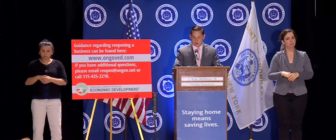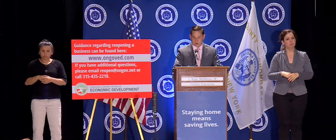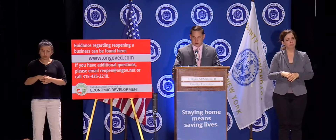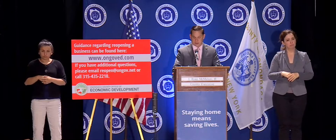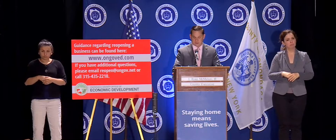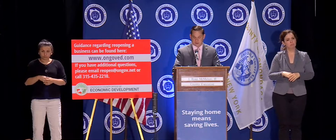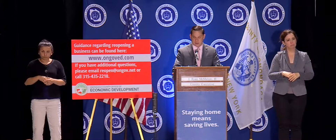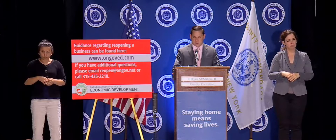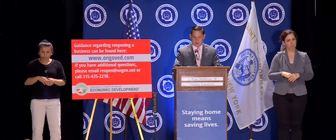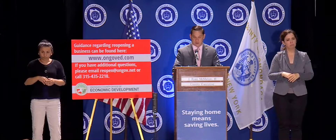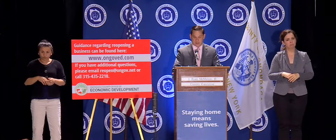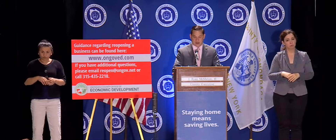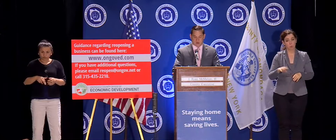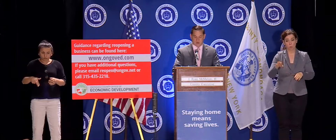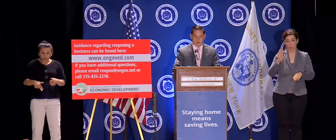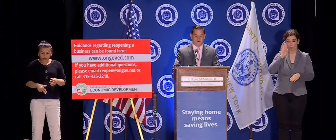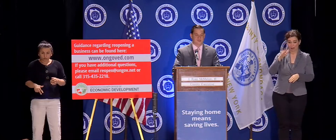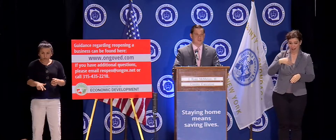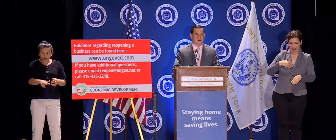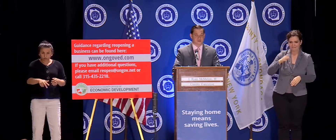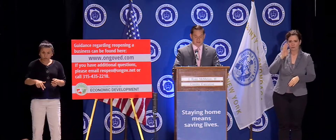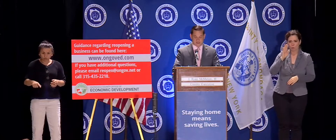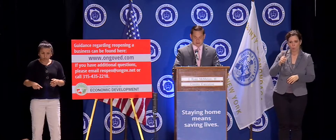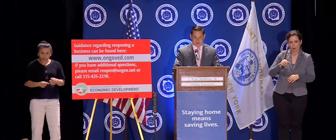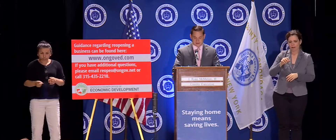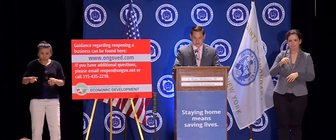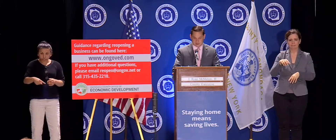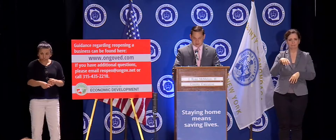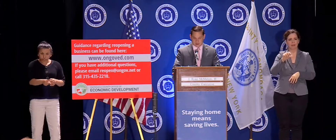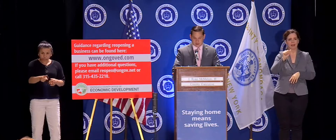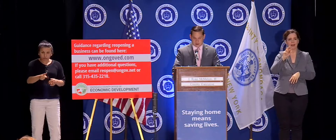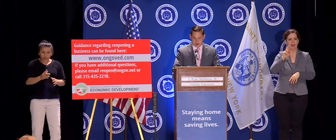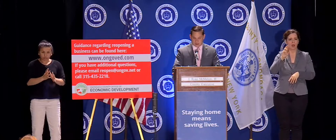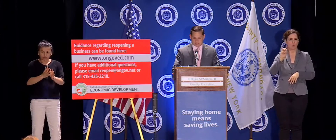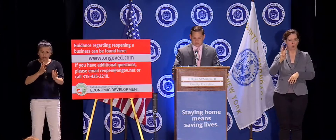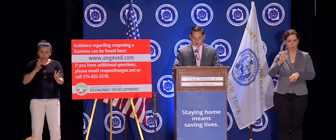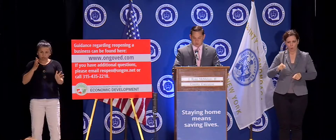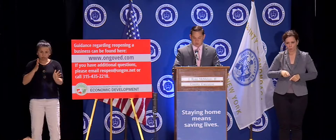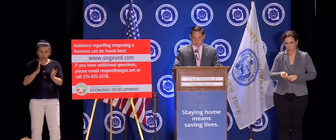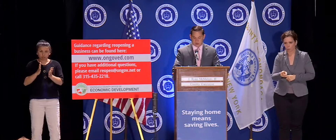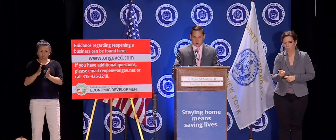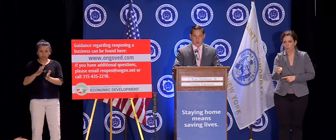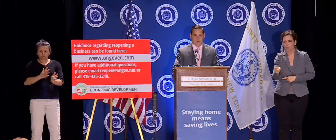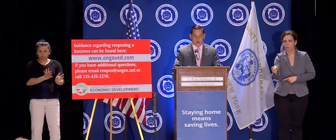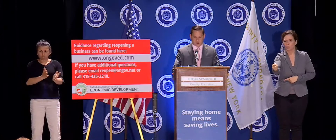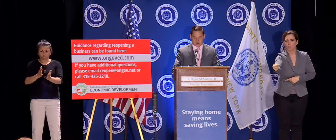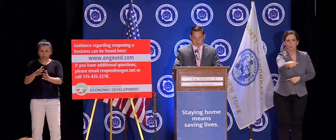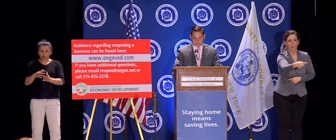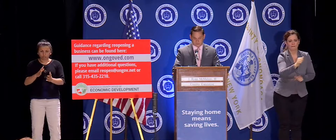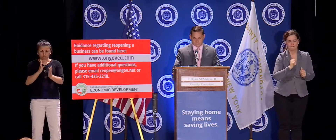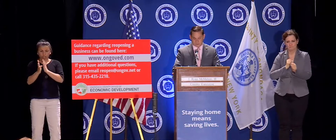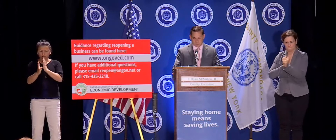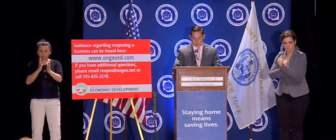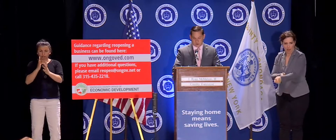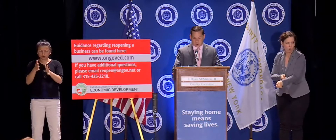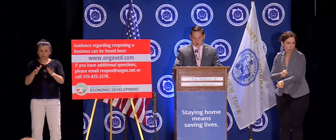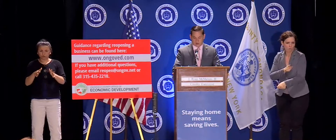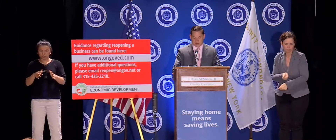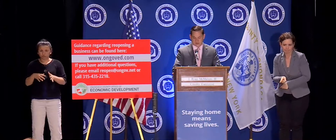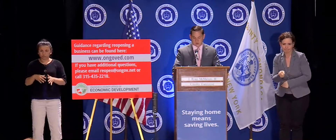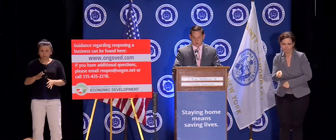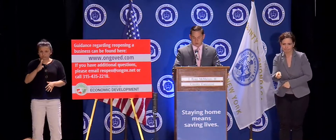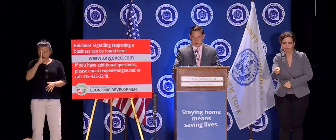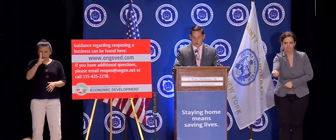the floor to keep the incoming and outgoing visitors distanced. Our guest flow will be one directional.